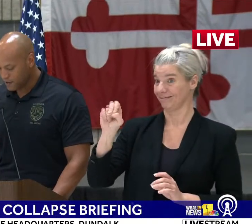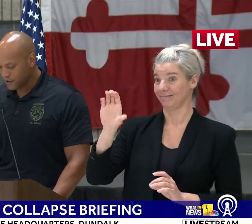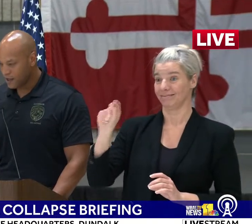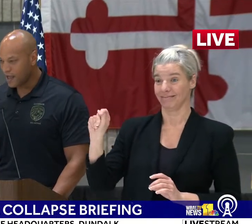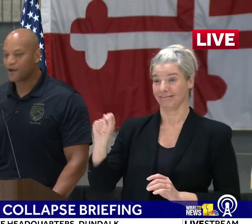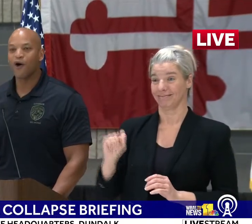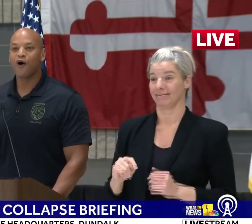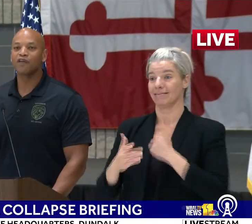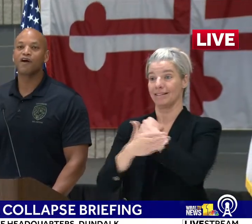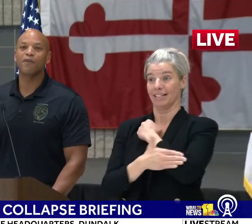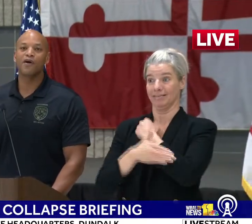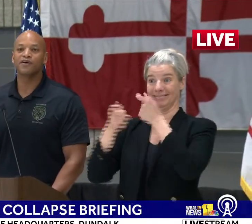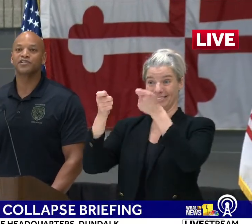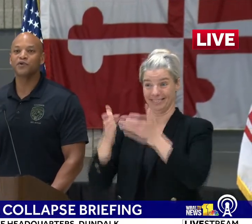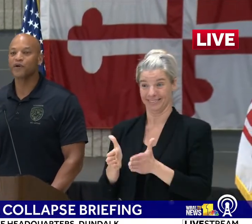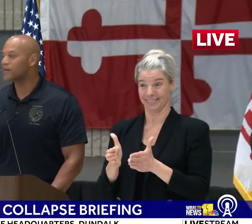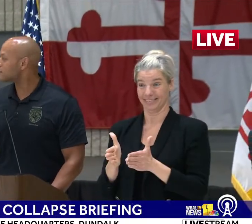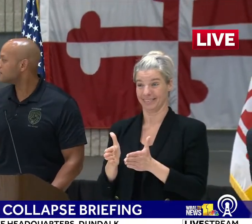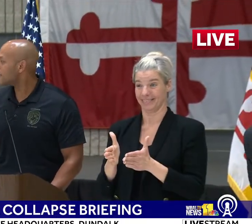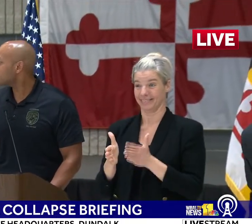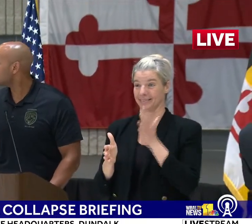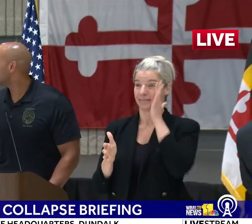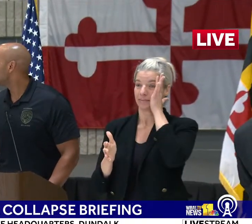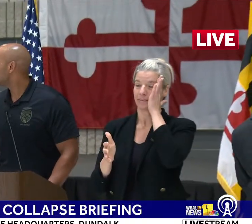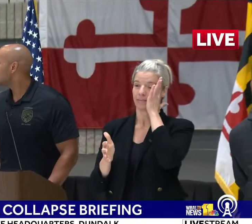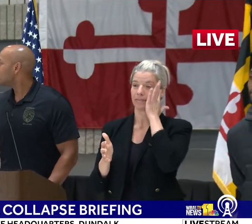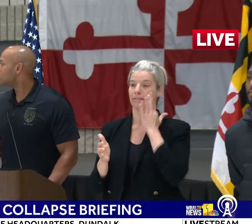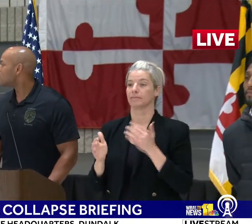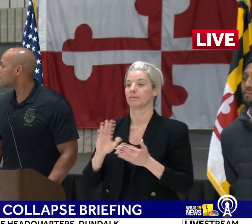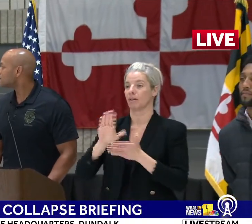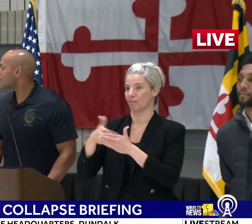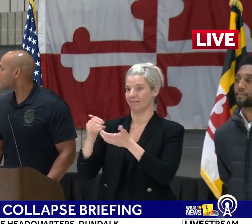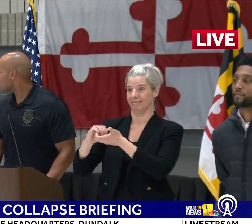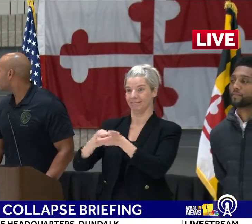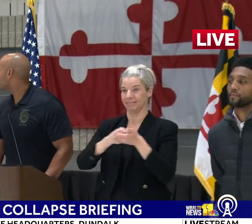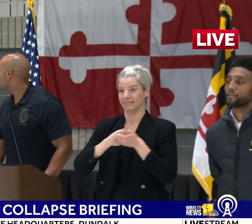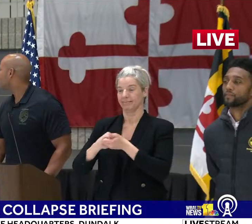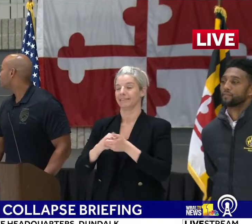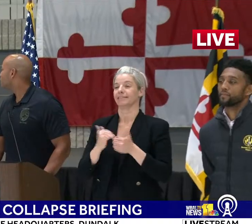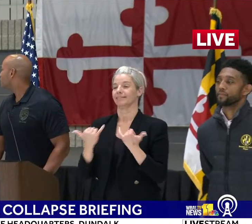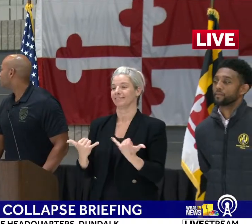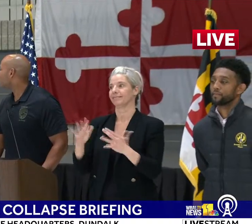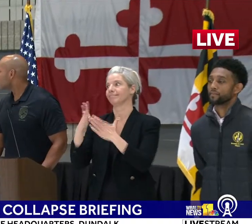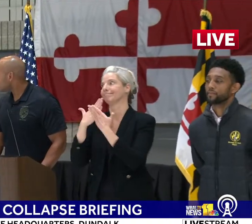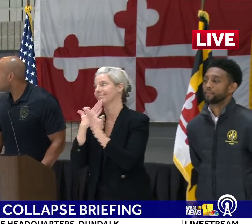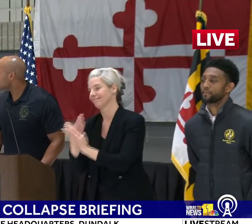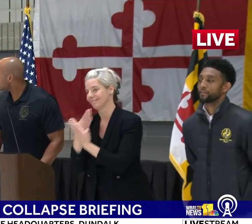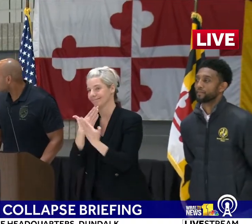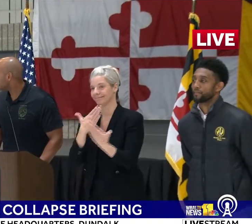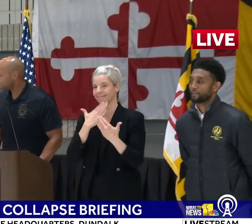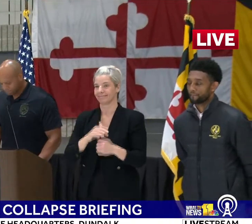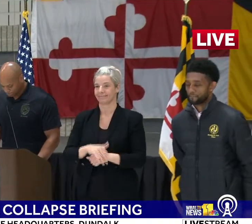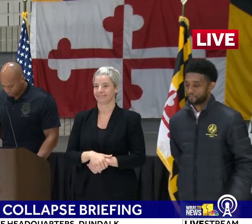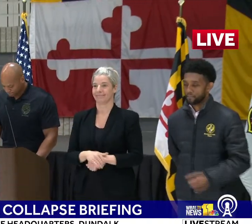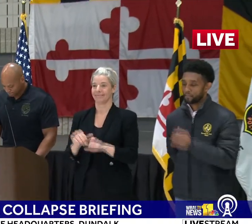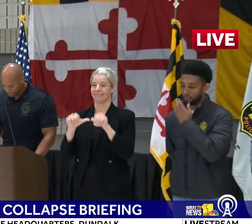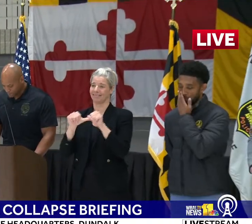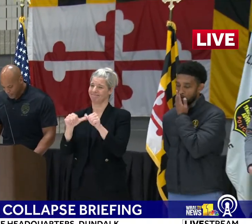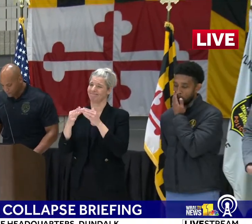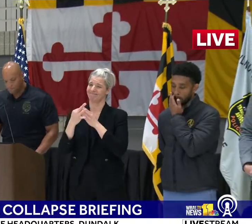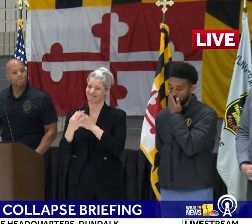Olszewski. And all of our partners who are here today, we just want to say thank you for continuing to